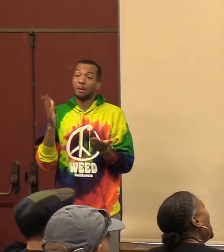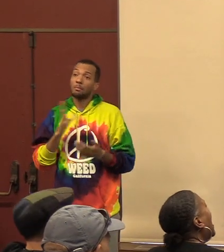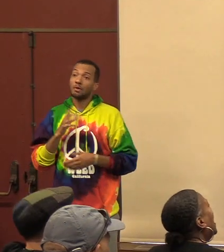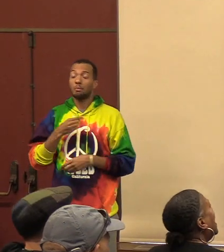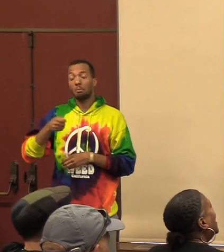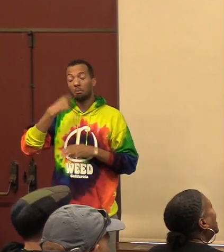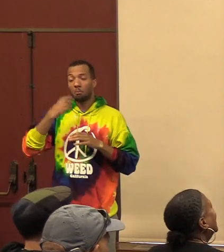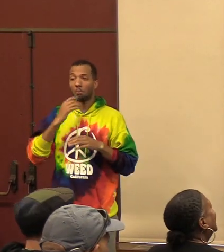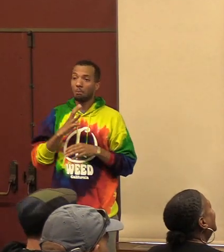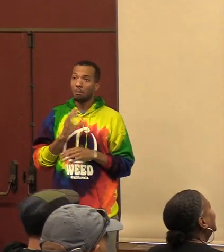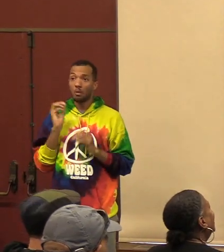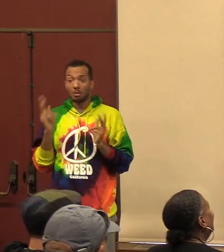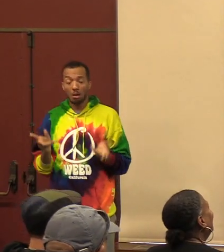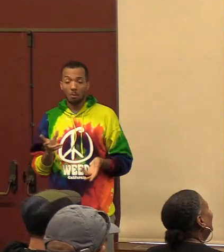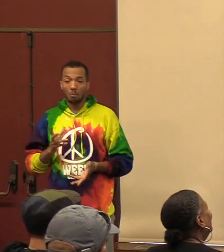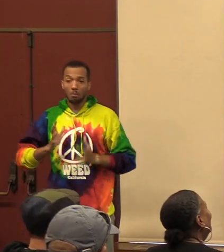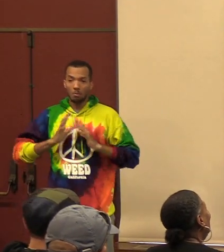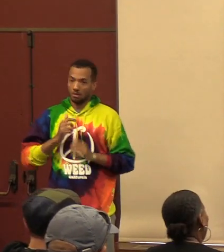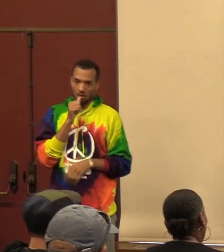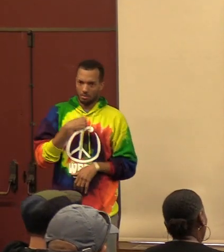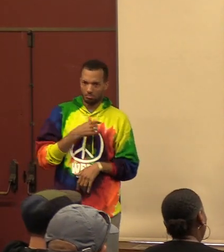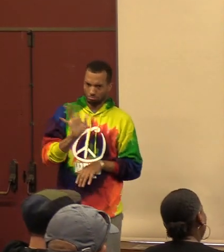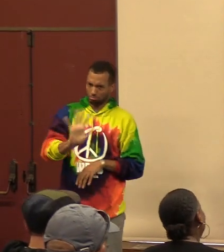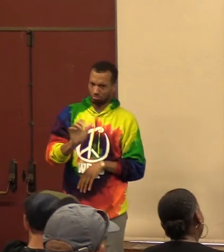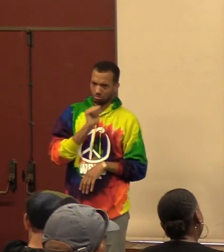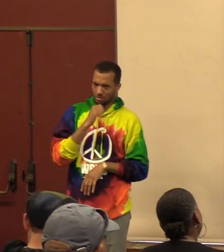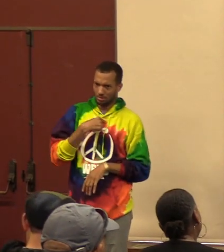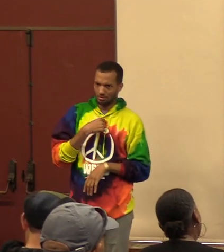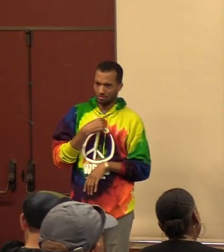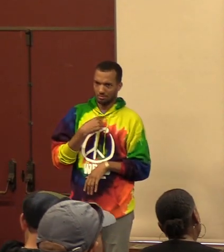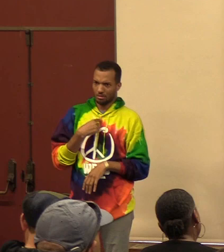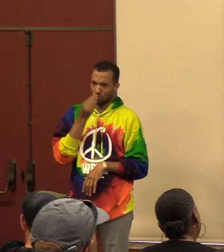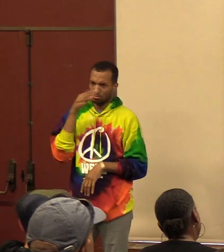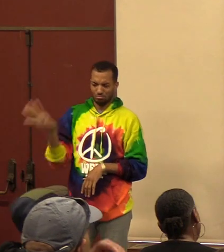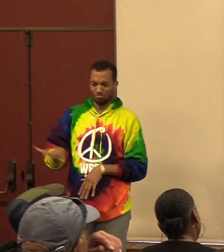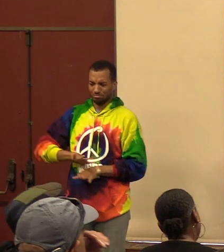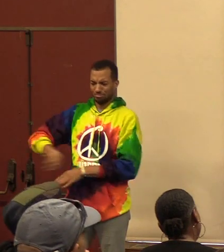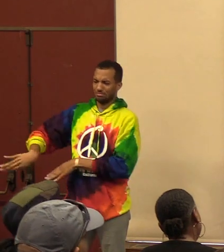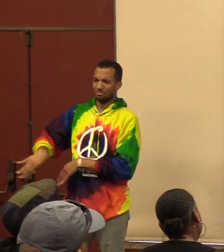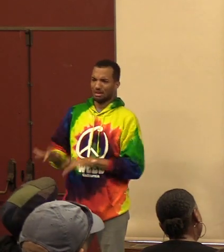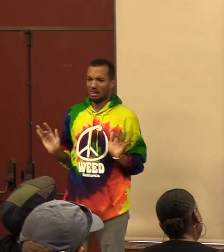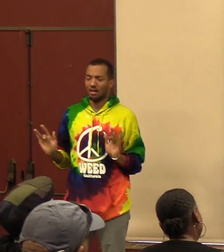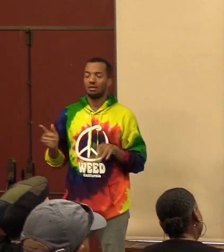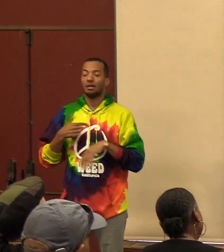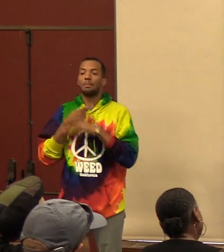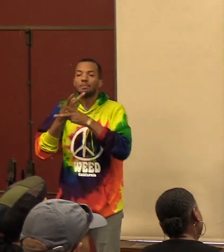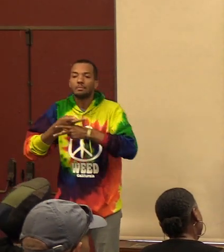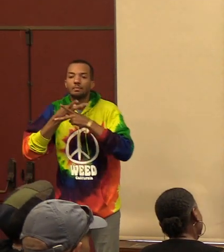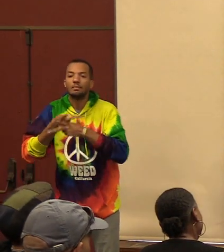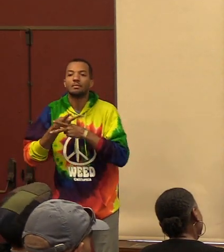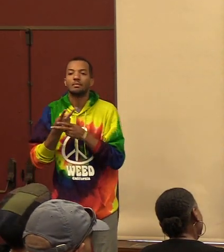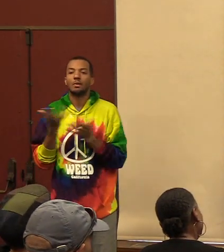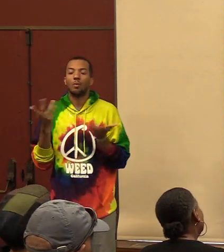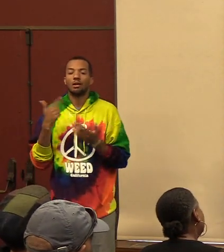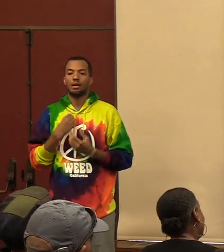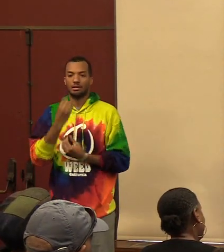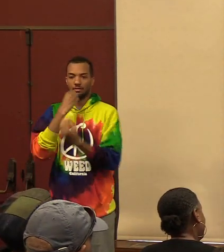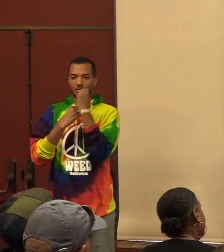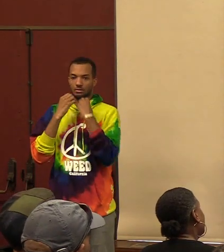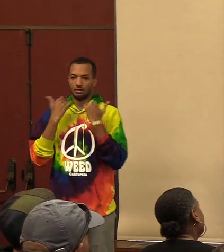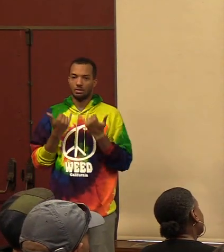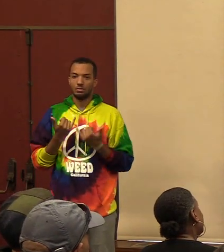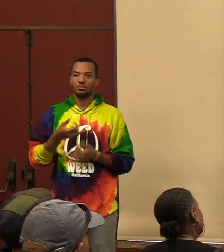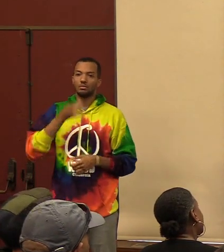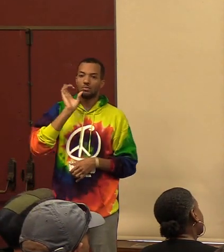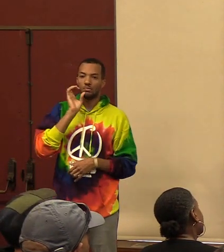it. Not me. I just care not to. So, I'm very careful about what I ingest now.